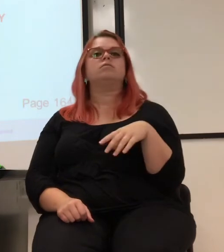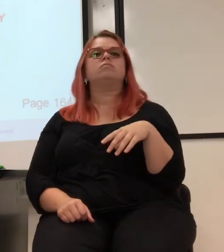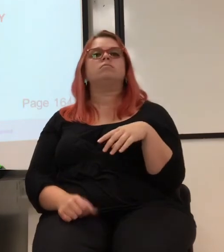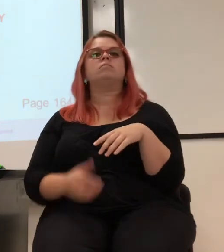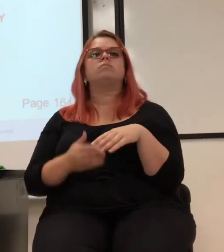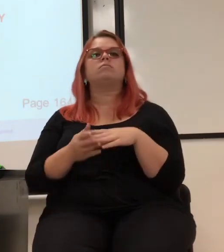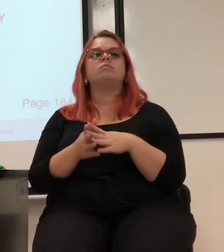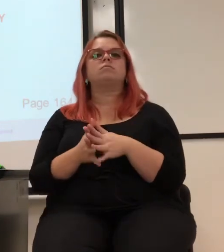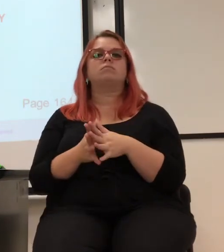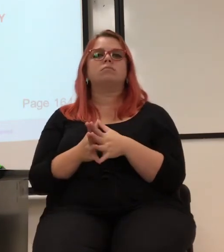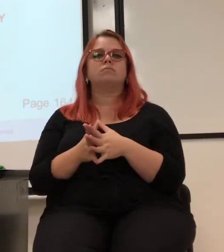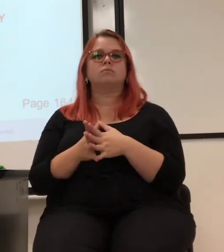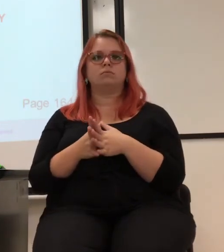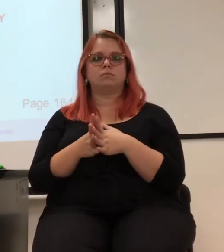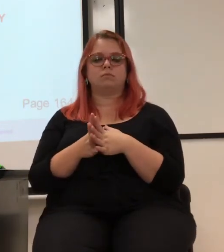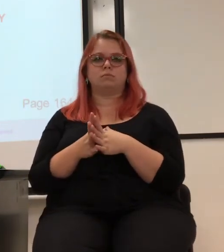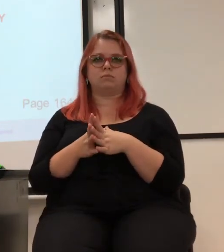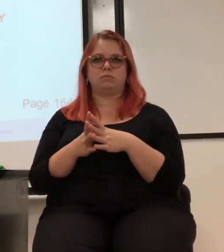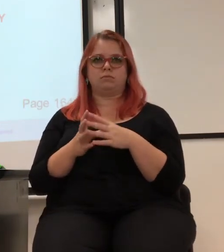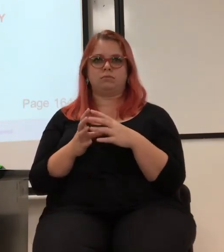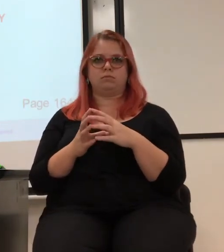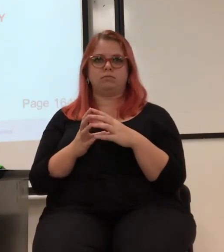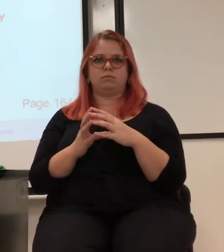Receive bolus of food